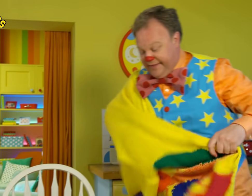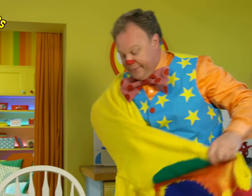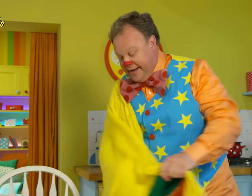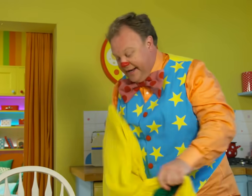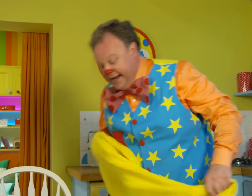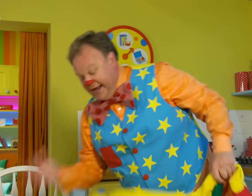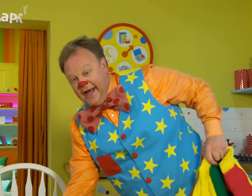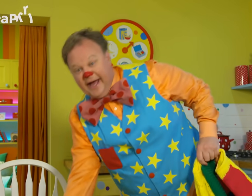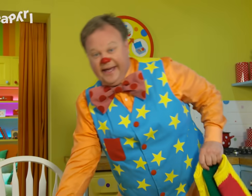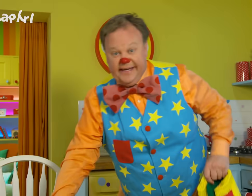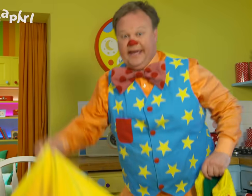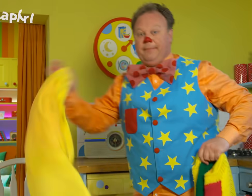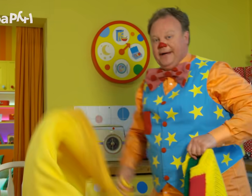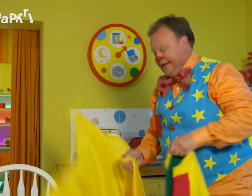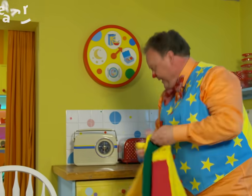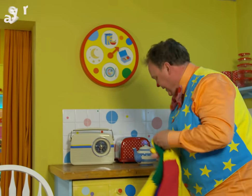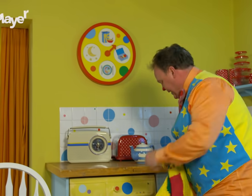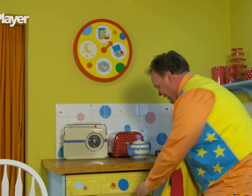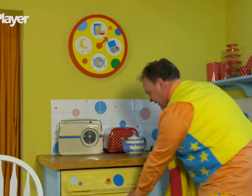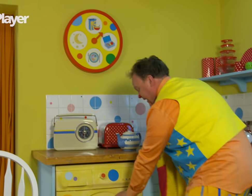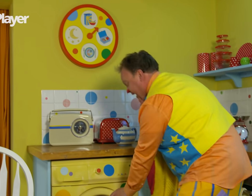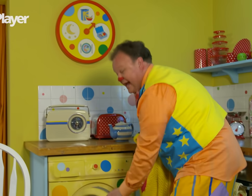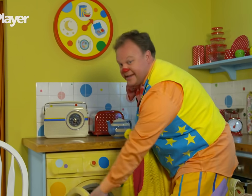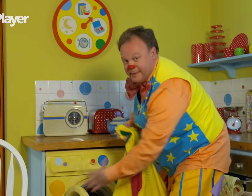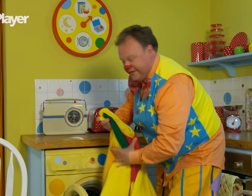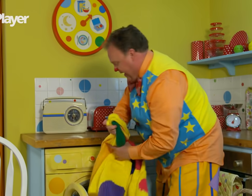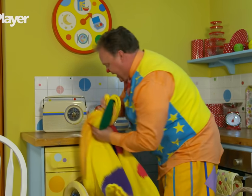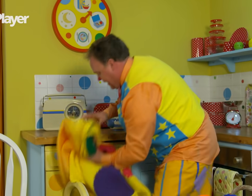This one. Yep. Into the machine.